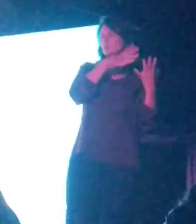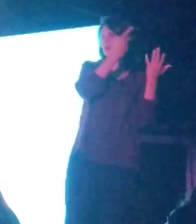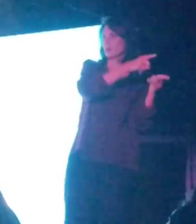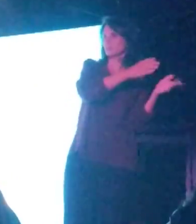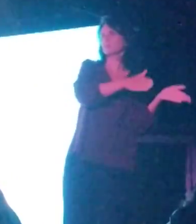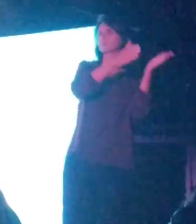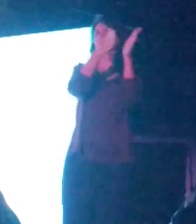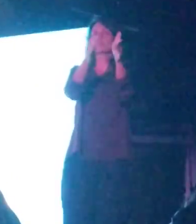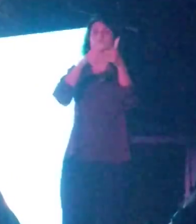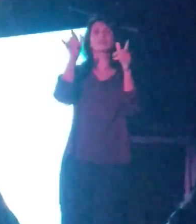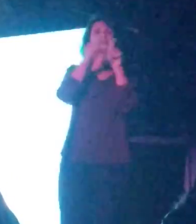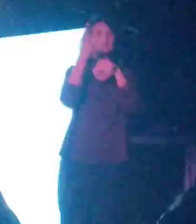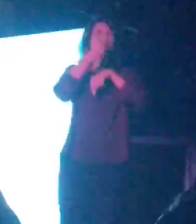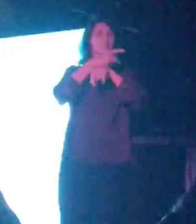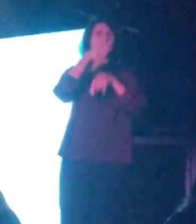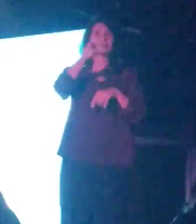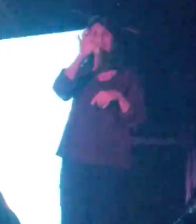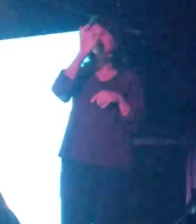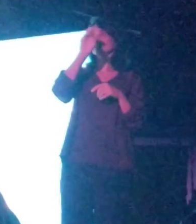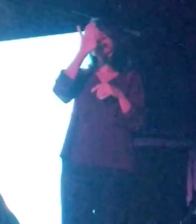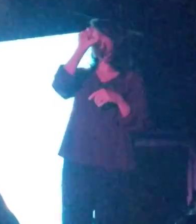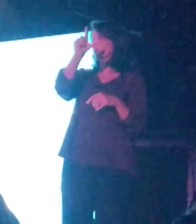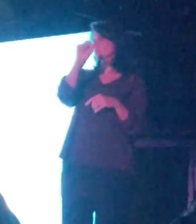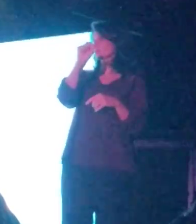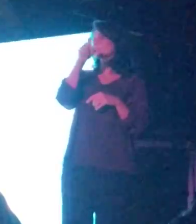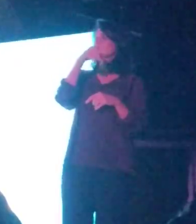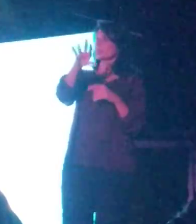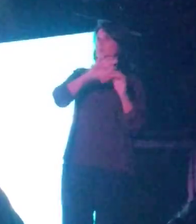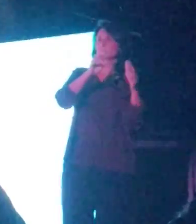emails. And I'm just so curious, how was that day for you?